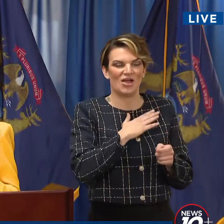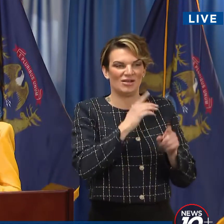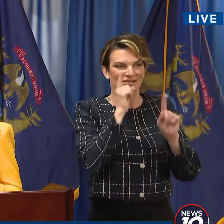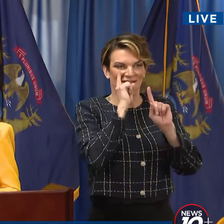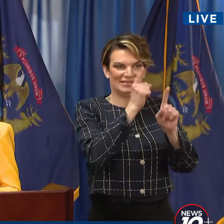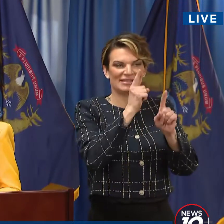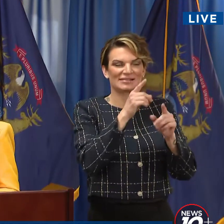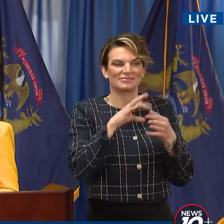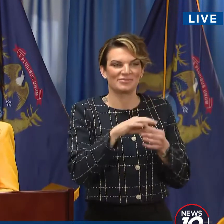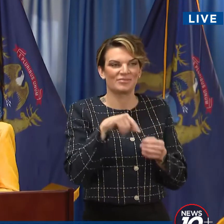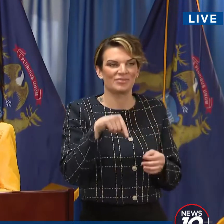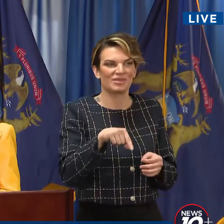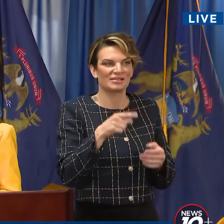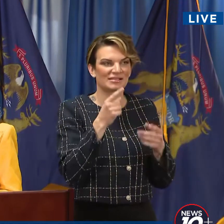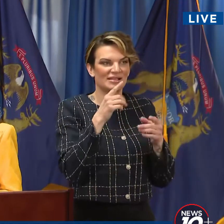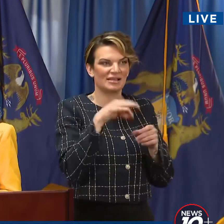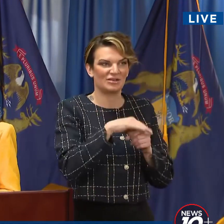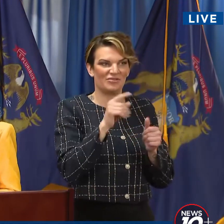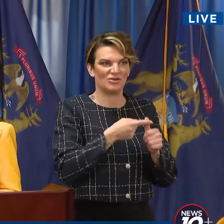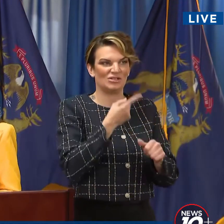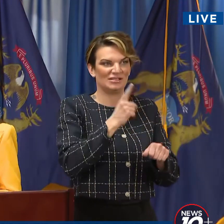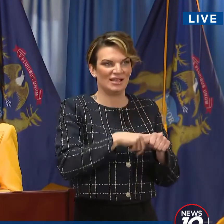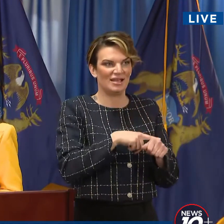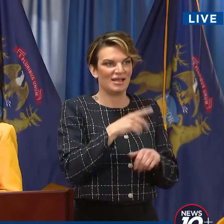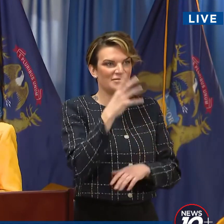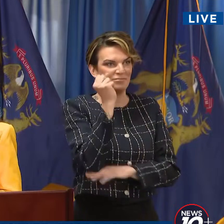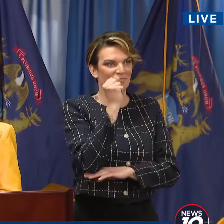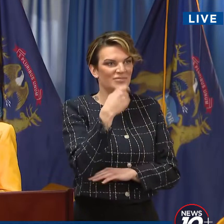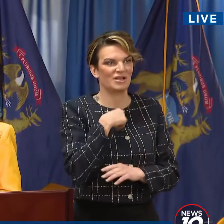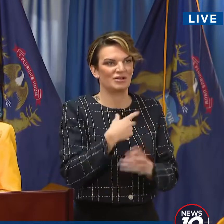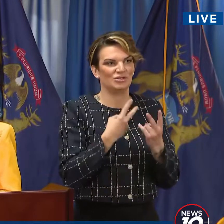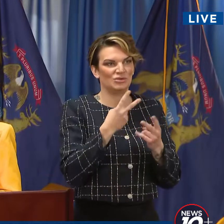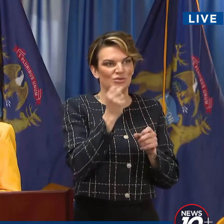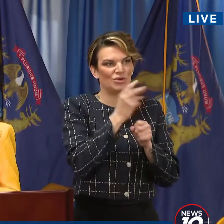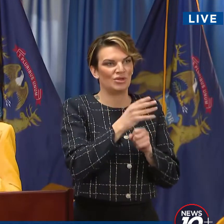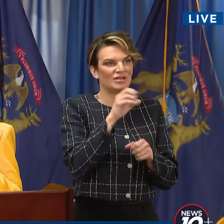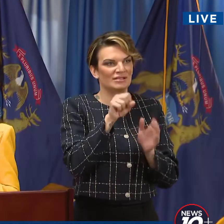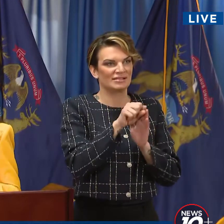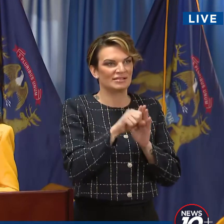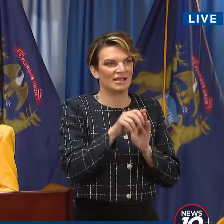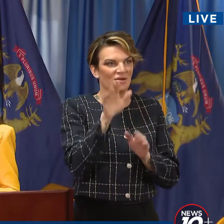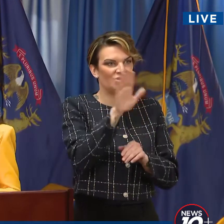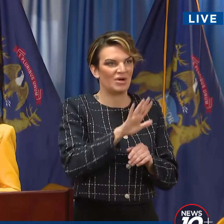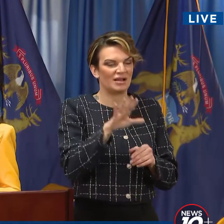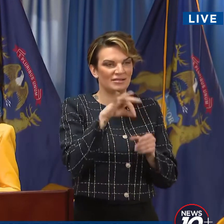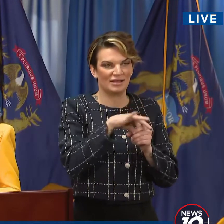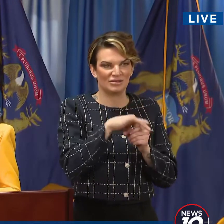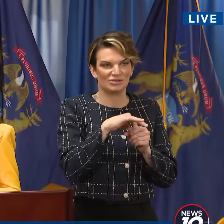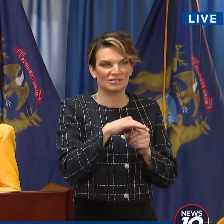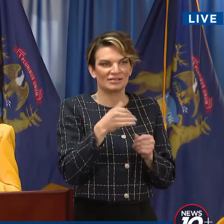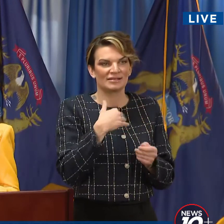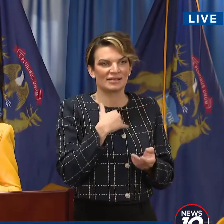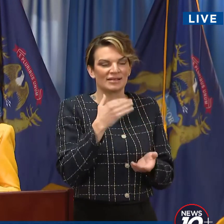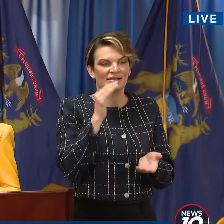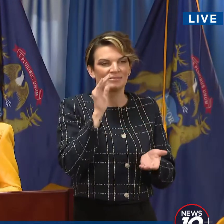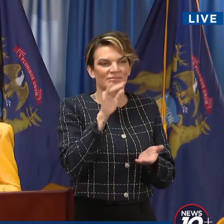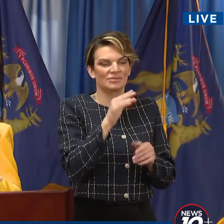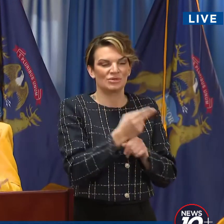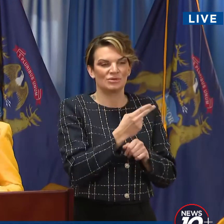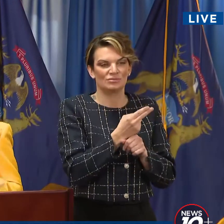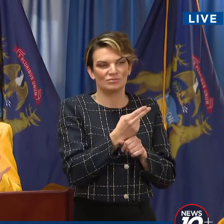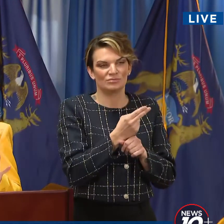story of this election. It was the first time we'd done it. We had 2 earlier statewide elections with much lower user rate